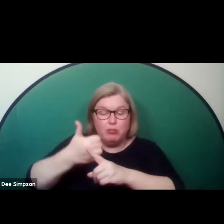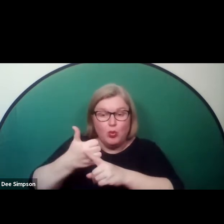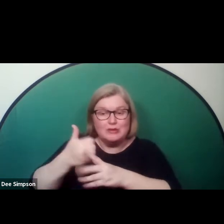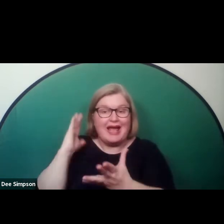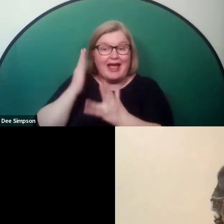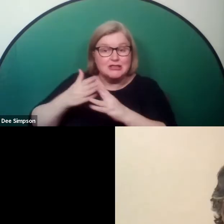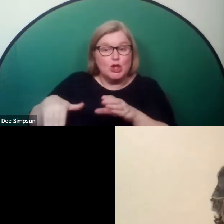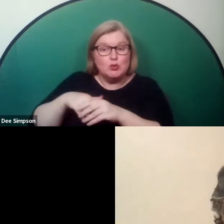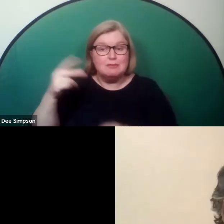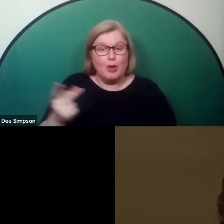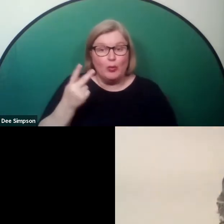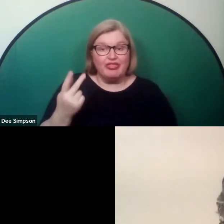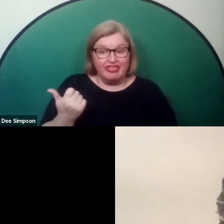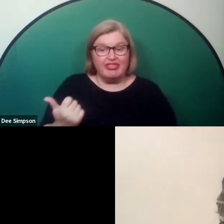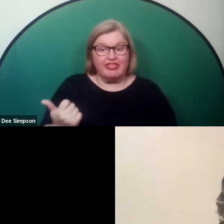inclusion.